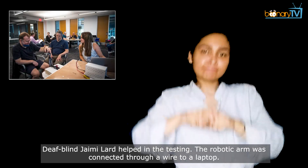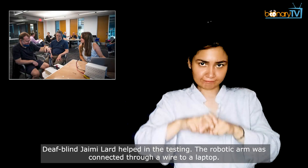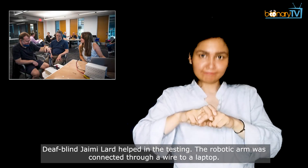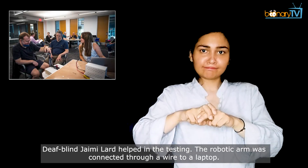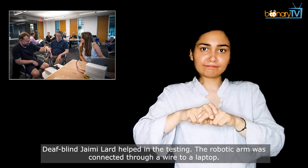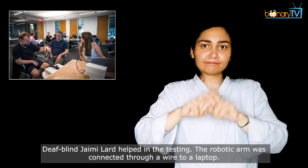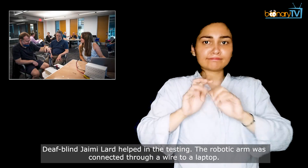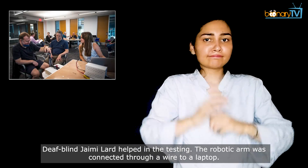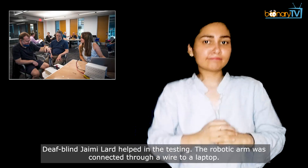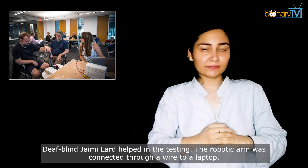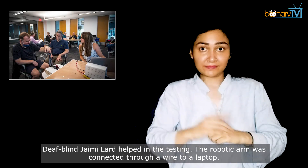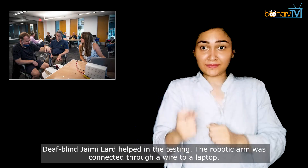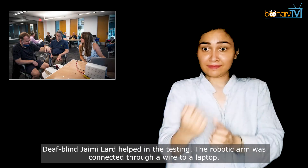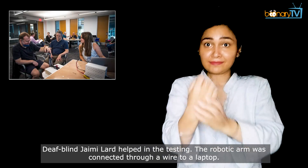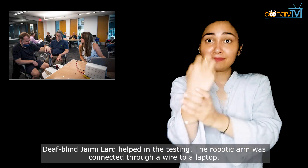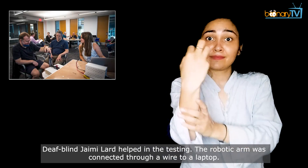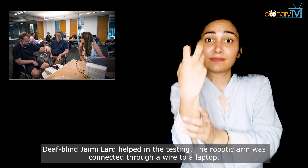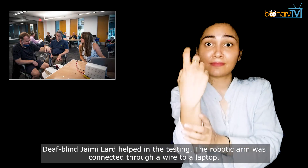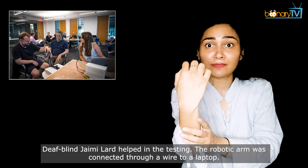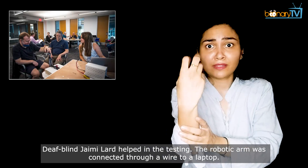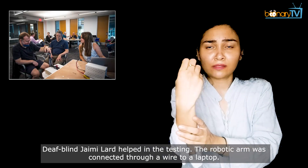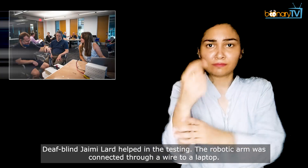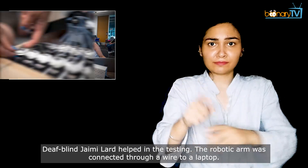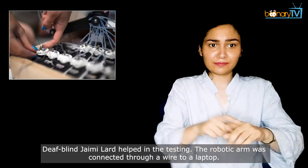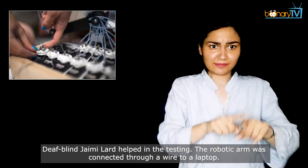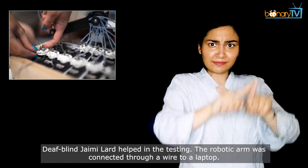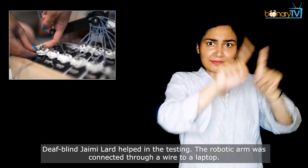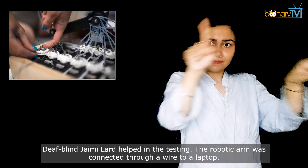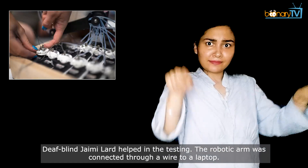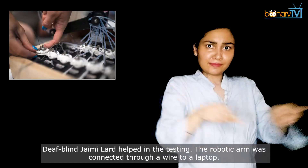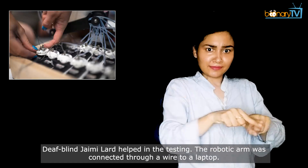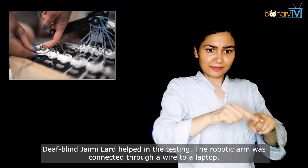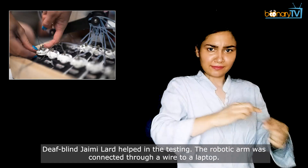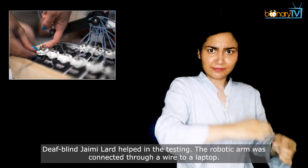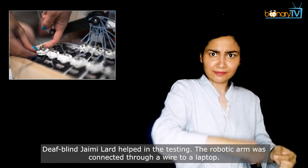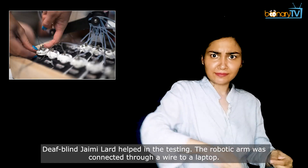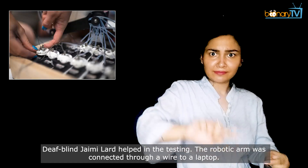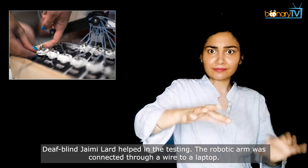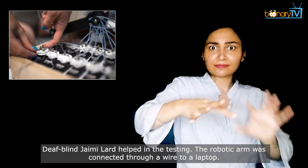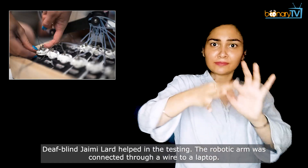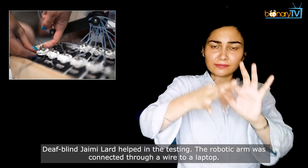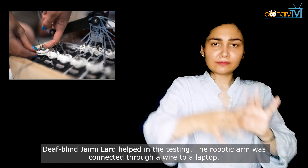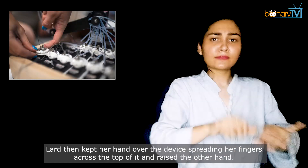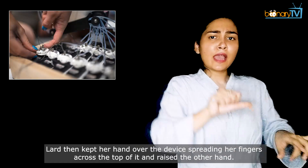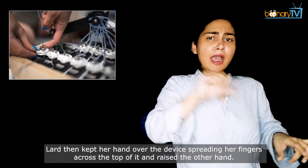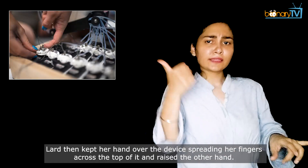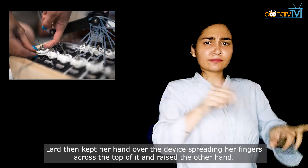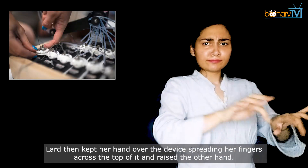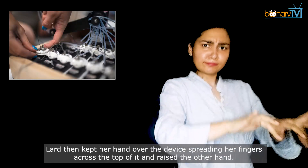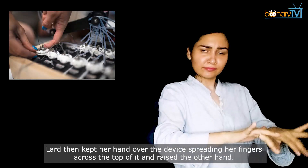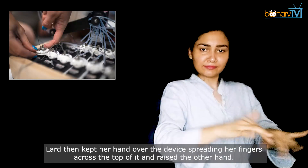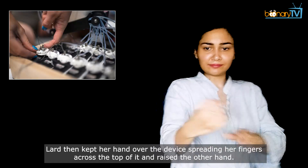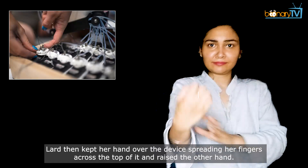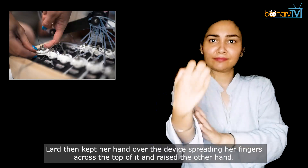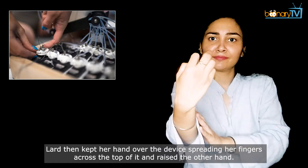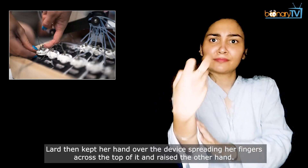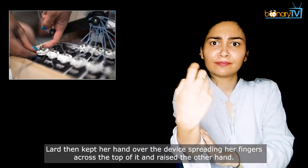robotic arm was connected through a wire to a laptop. Ludd then kept her hand